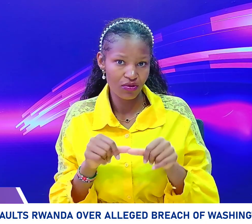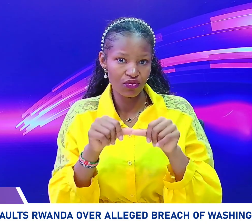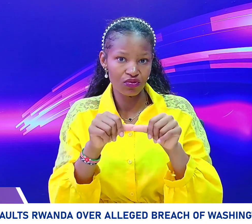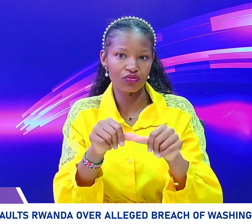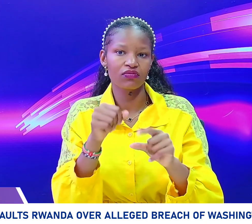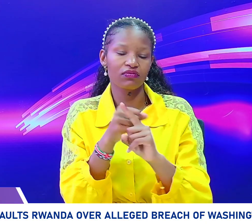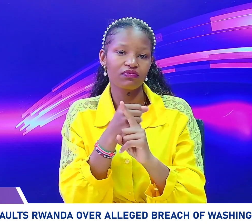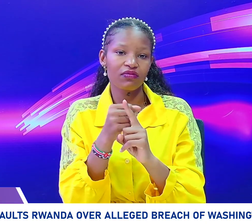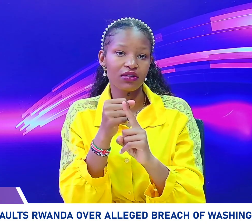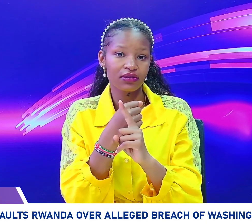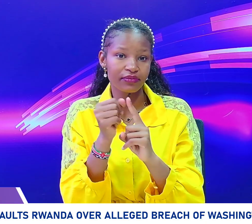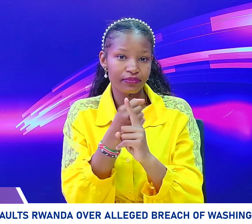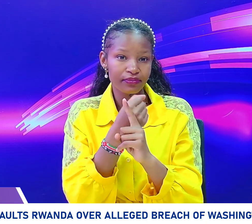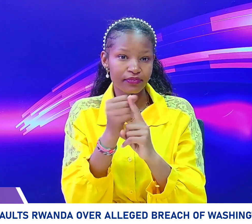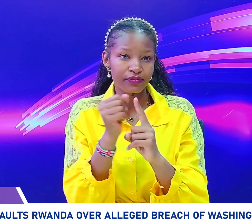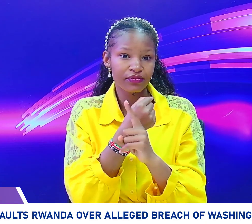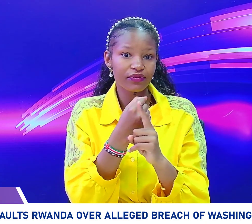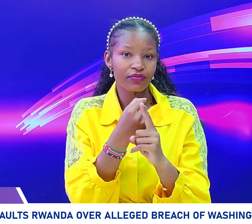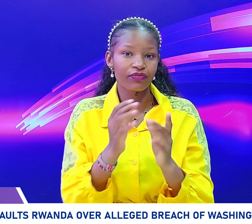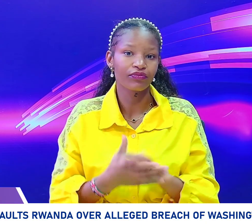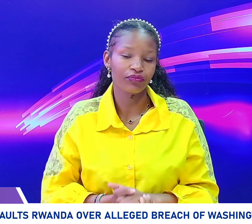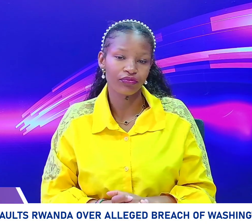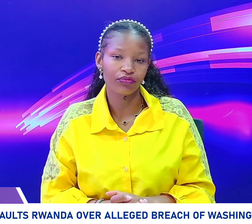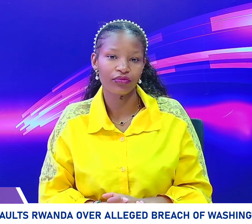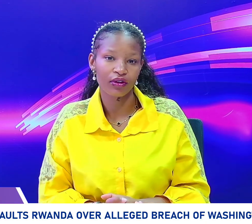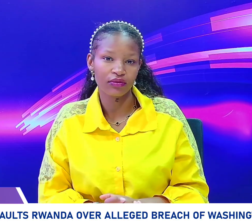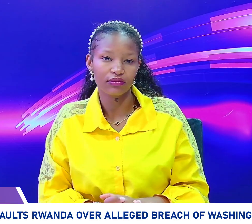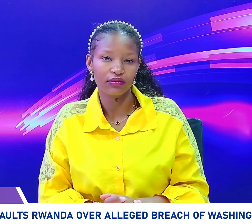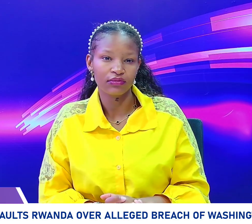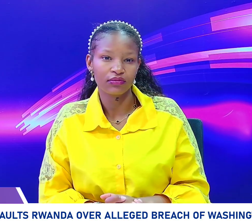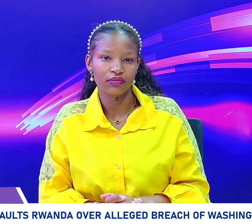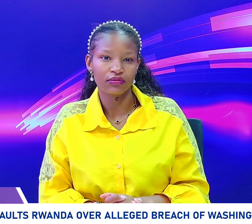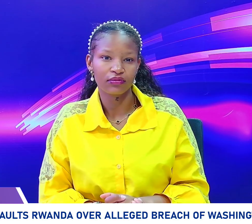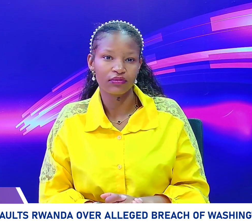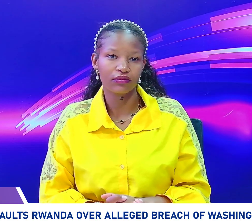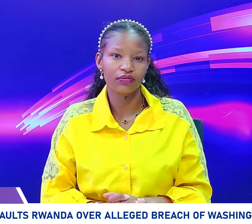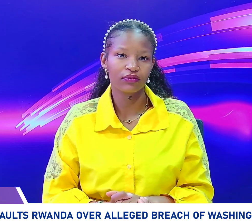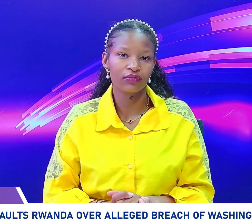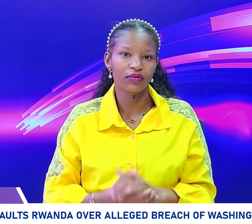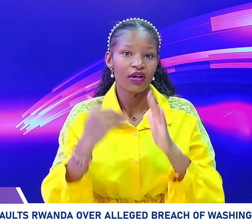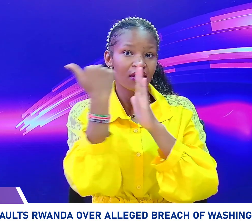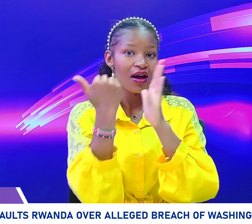warned that continued violation could further undermine stability in the region.